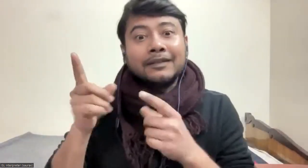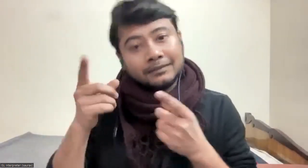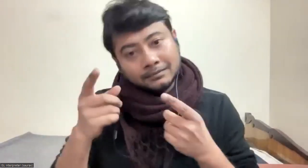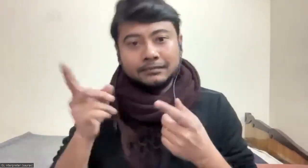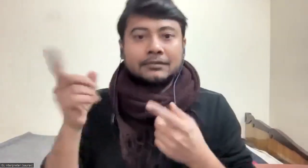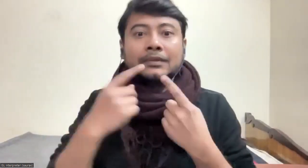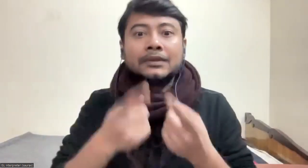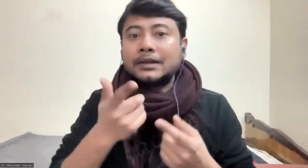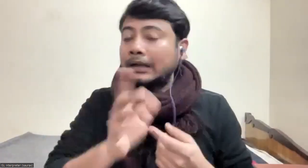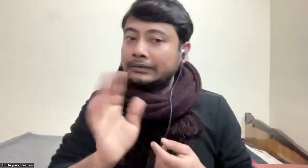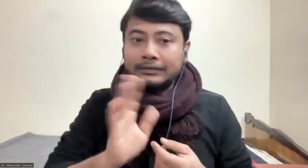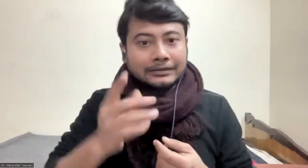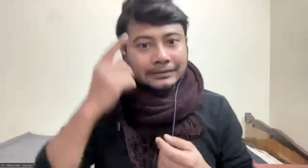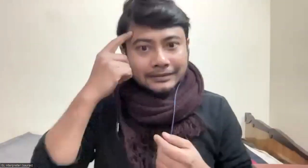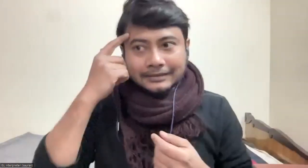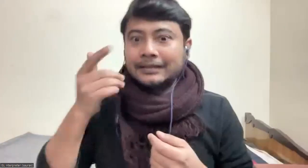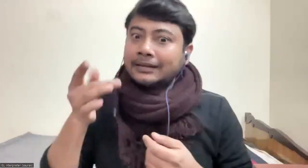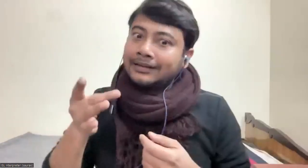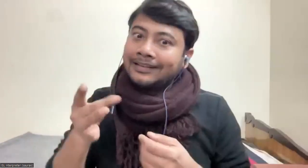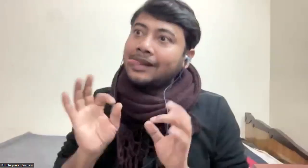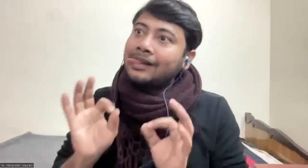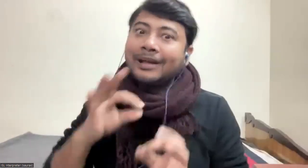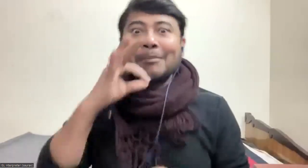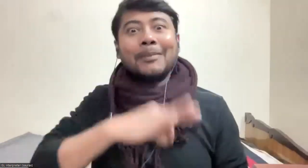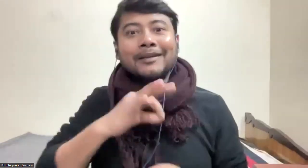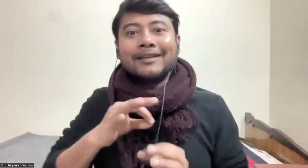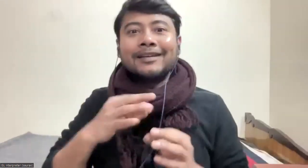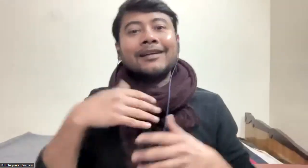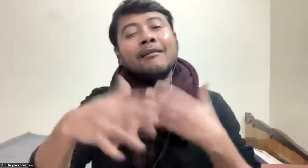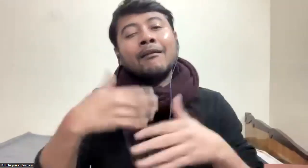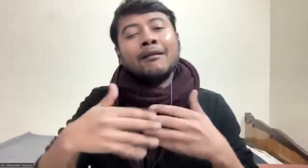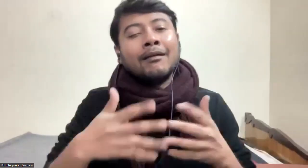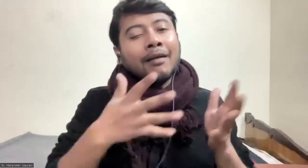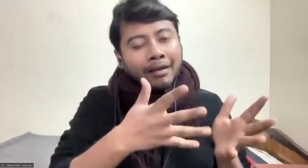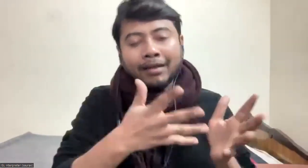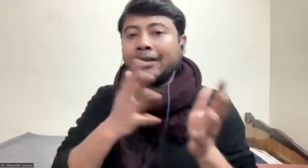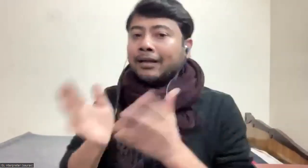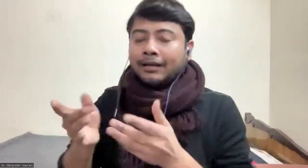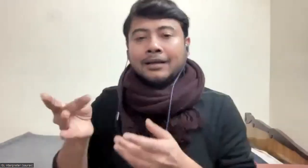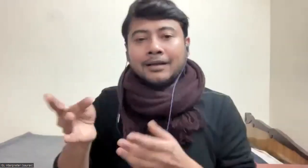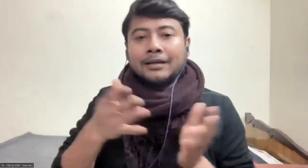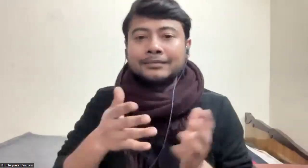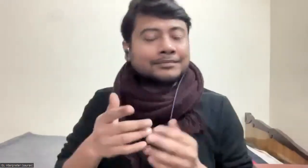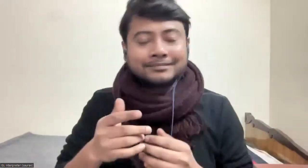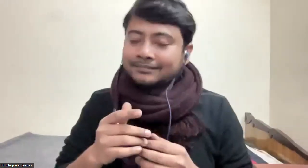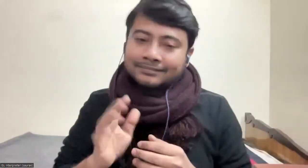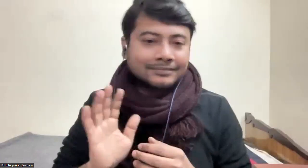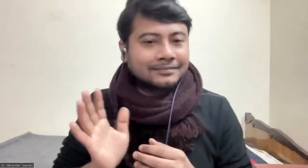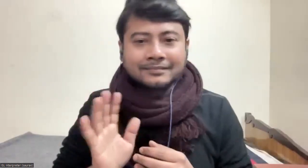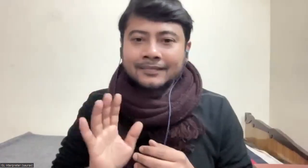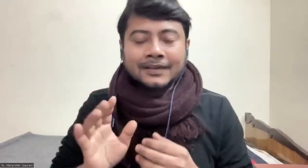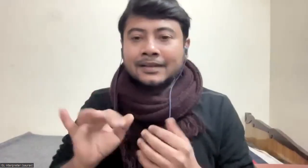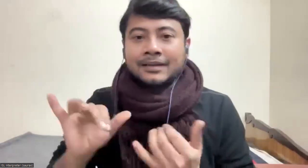taken shelter, if you have surrendered to Krishna's name, if you have taken shelter of holy name, you should strictly